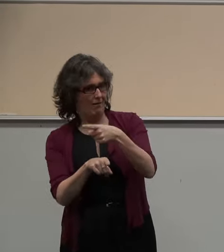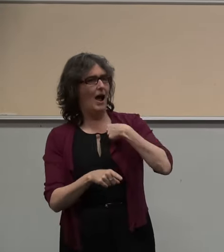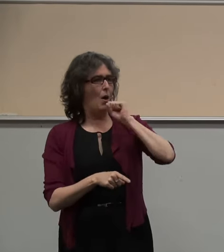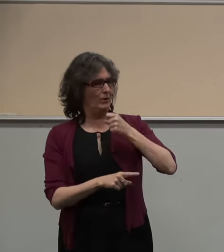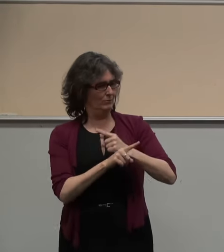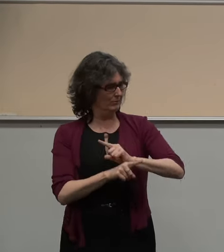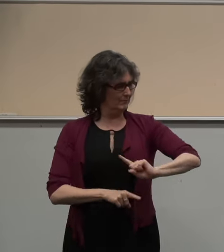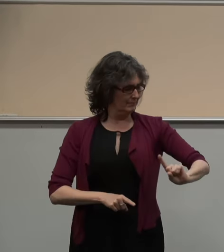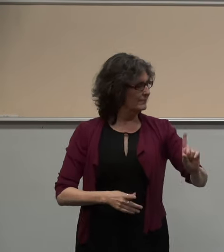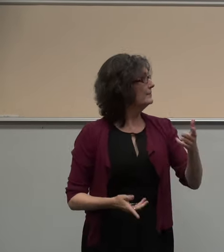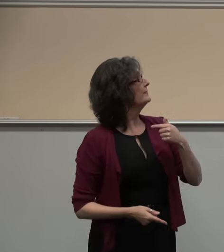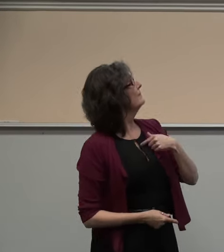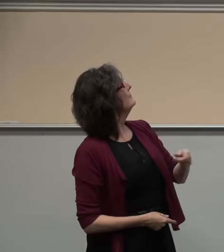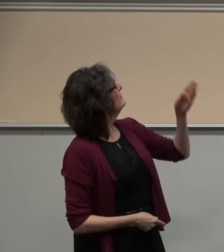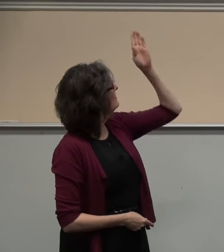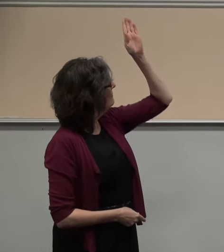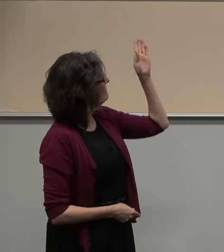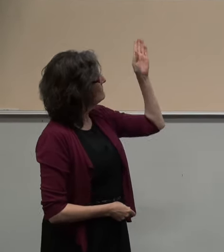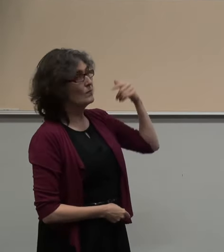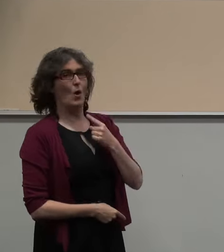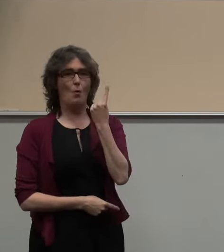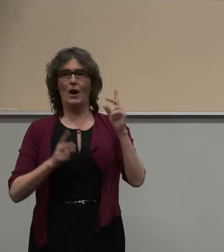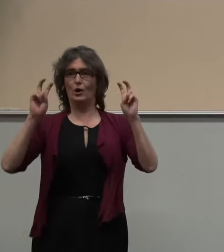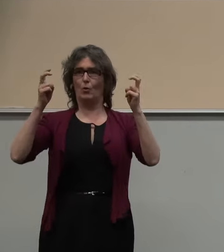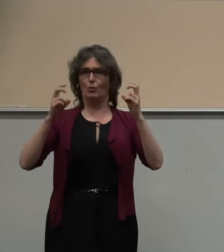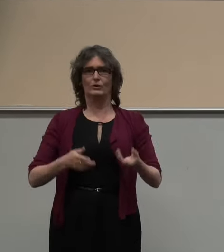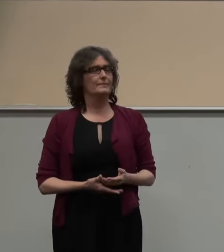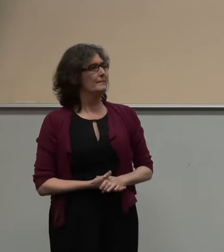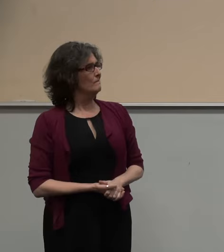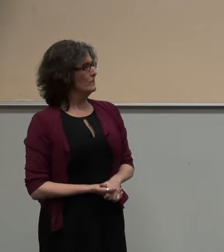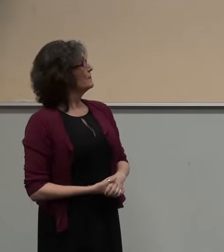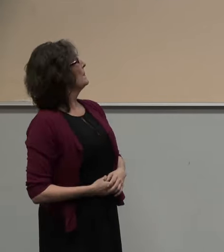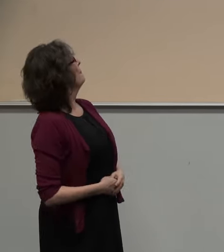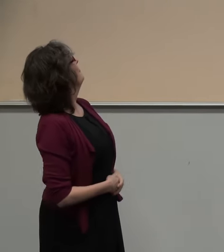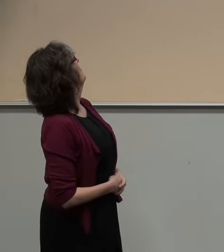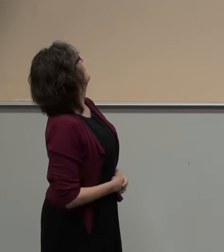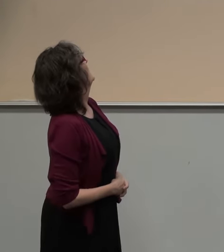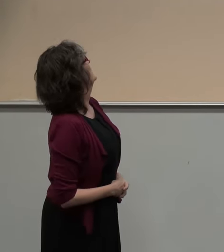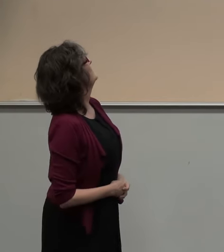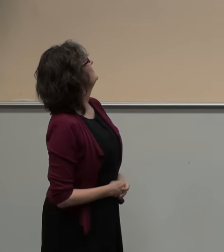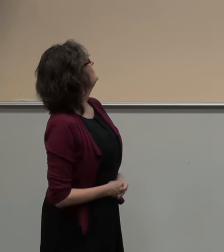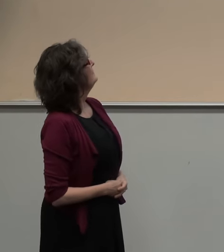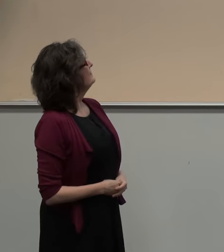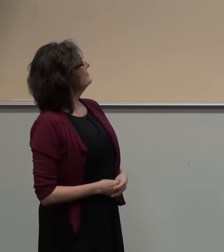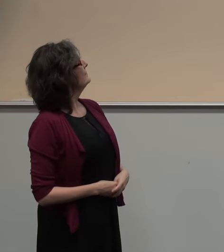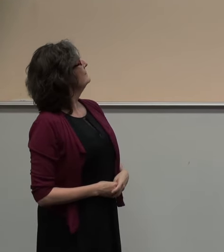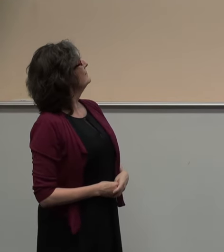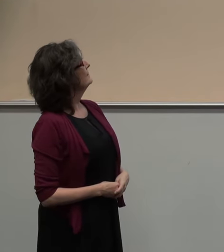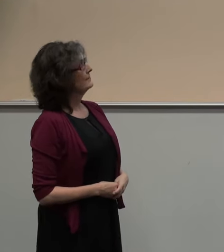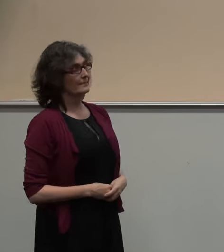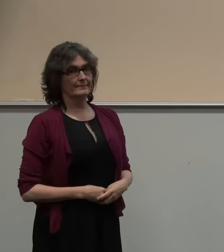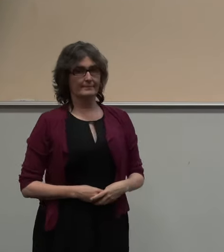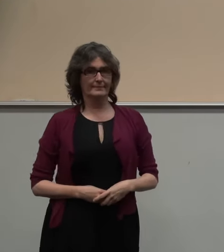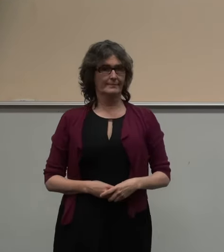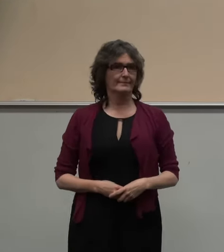I'm going to give you, but I feel I picked up half the performance and half the interpreter. I had to take that and create something myself. It's